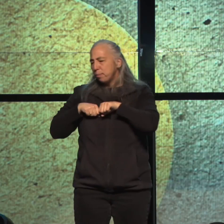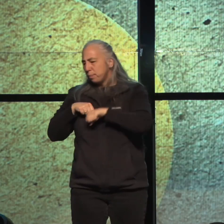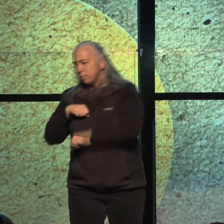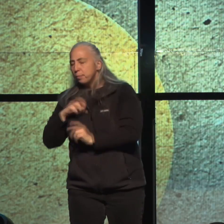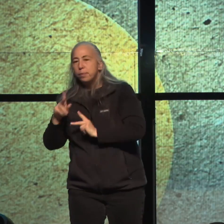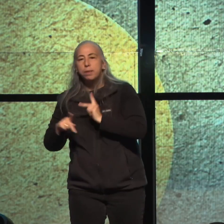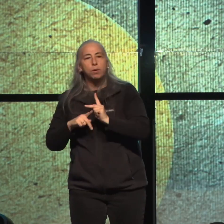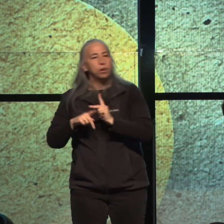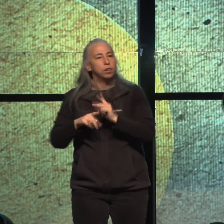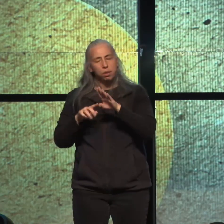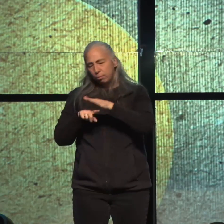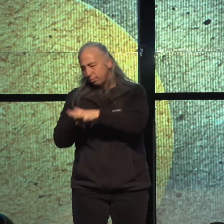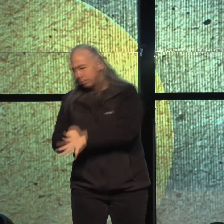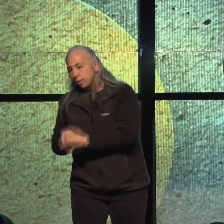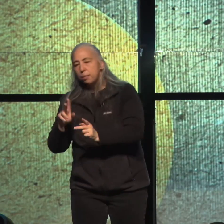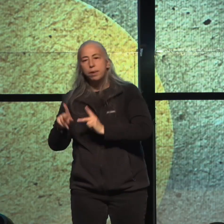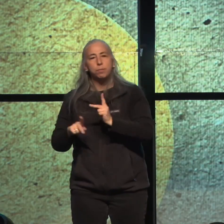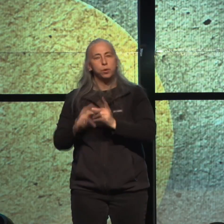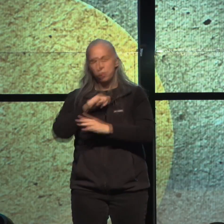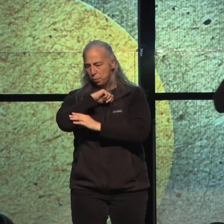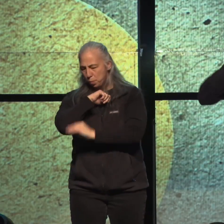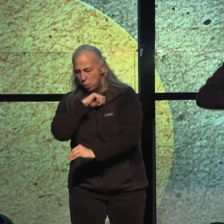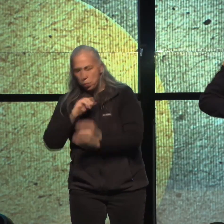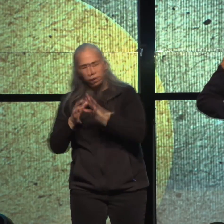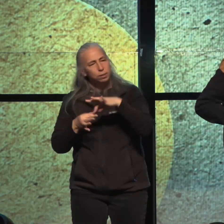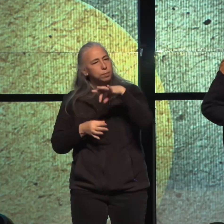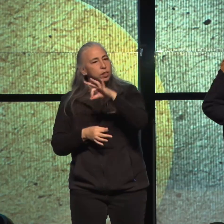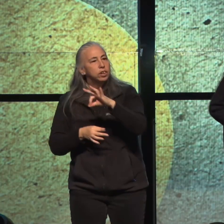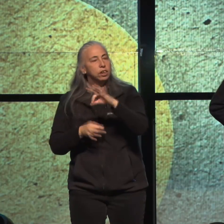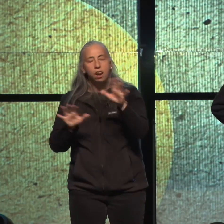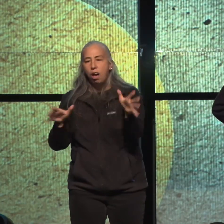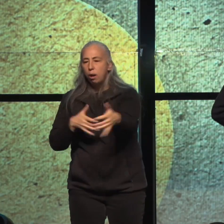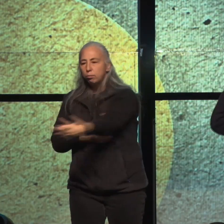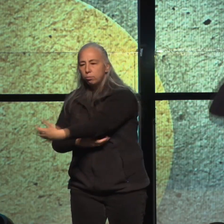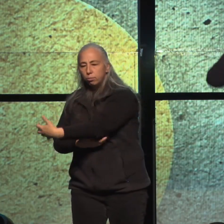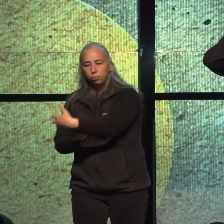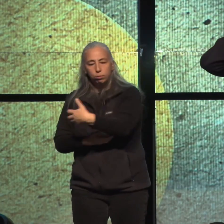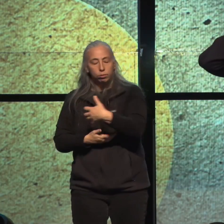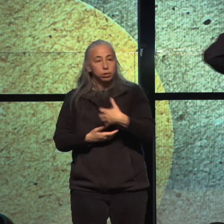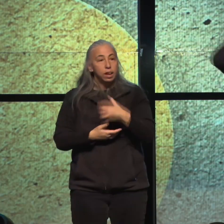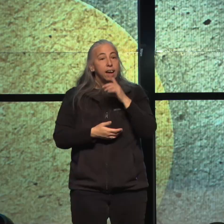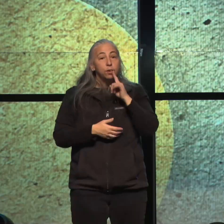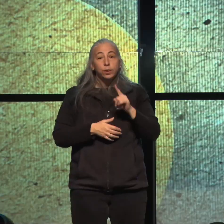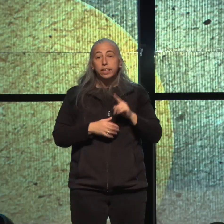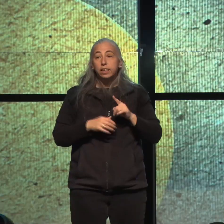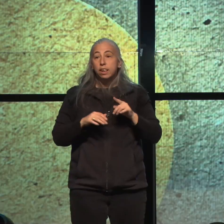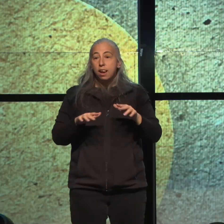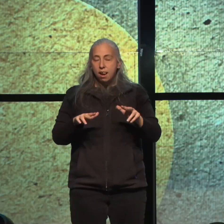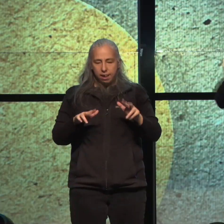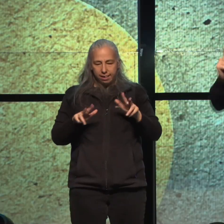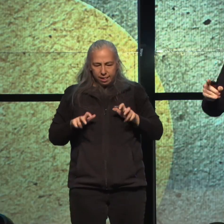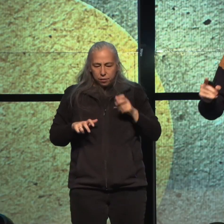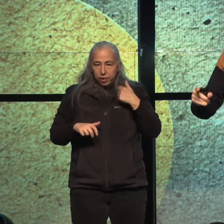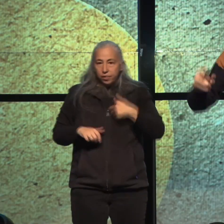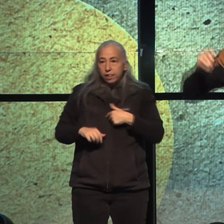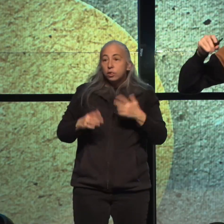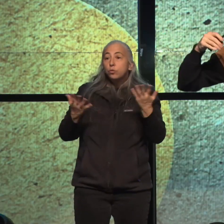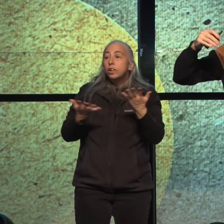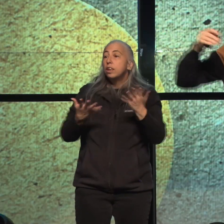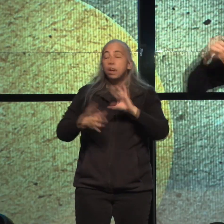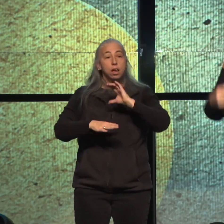marginalized and the poor in spirit, here's what's going to happen. It's so selfish of us to do it. Because when we set that table, you know what